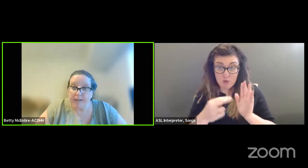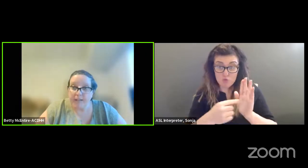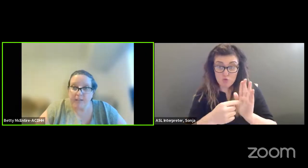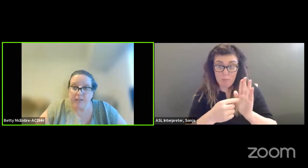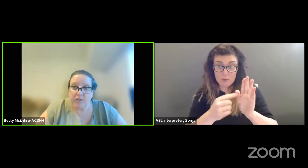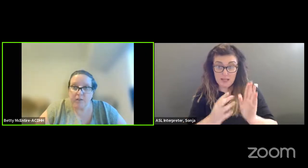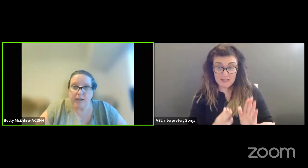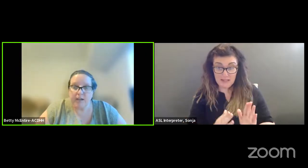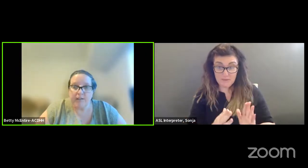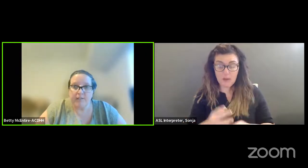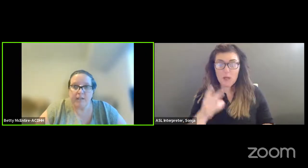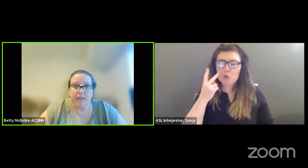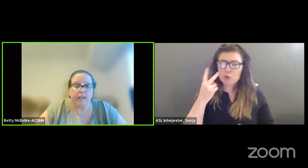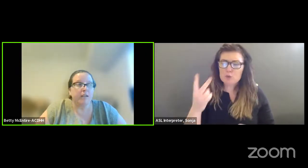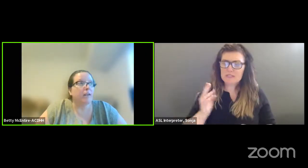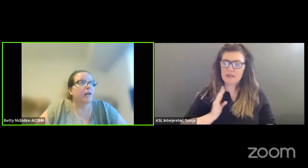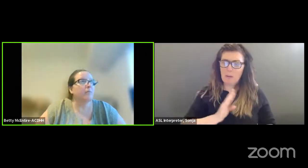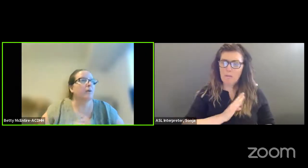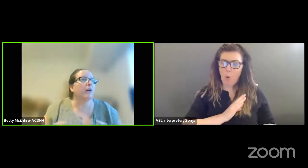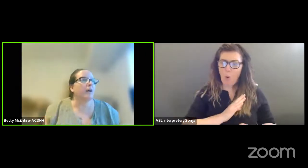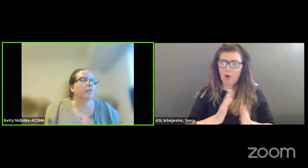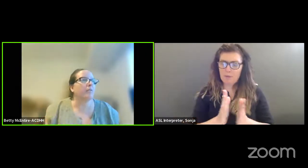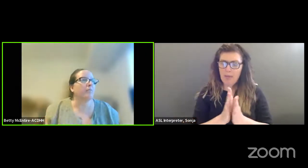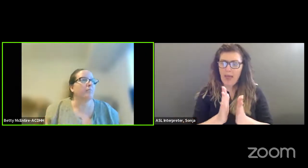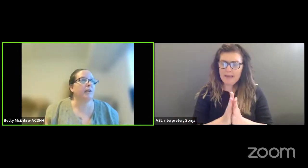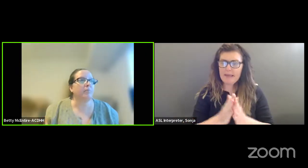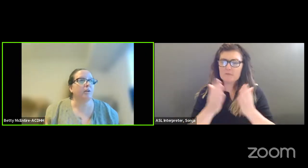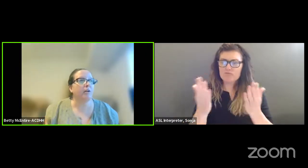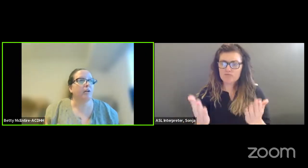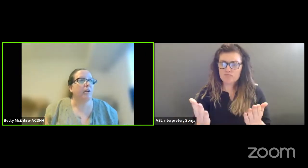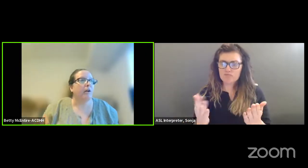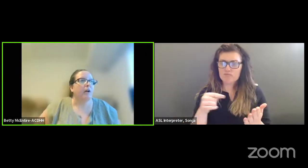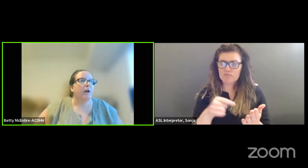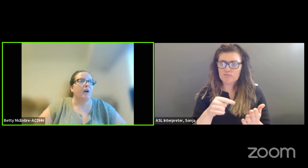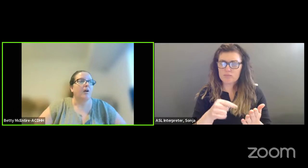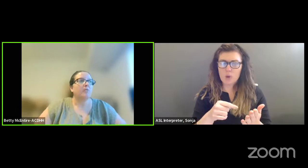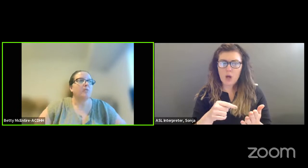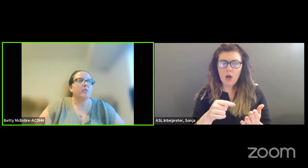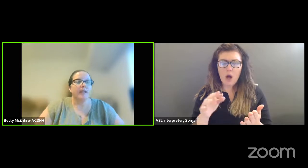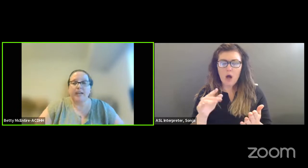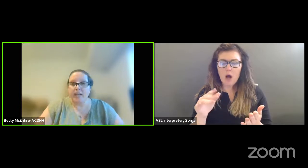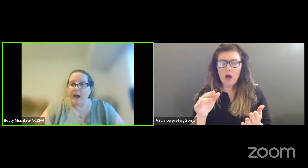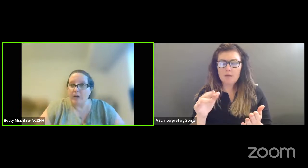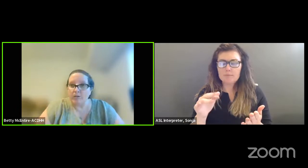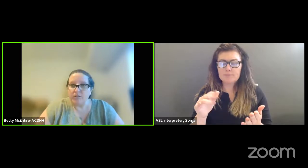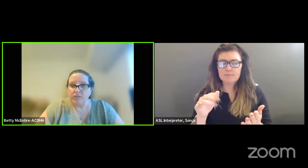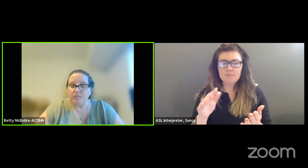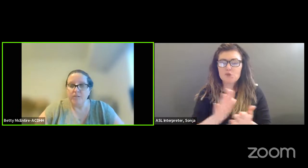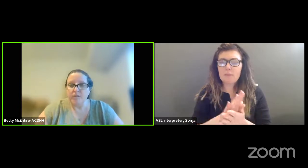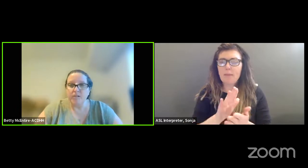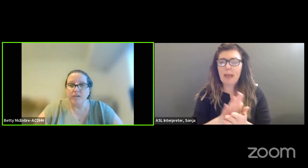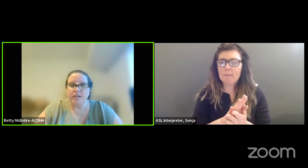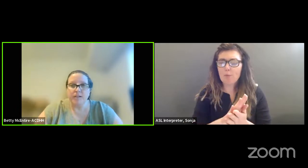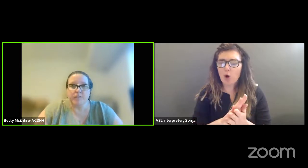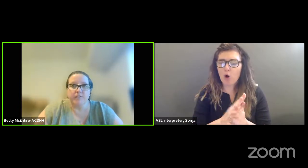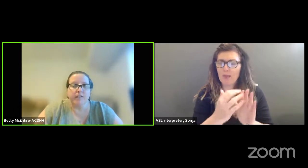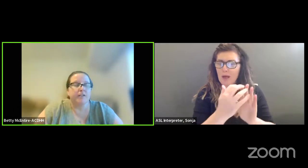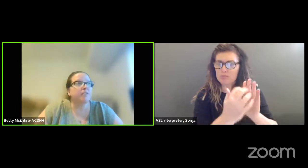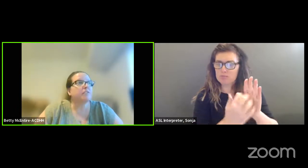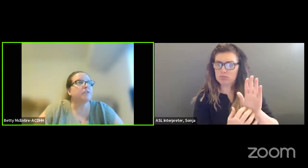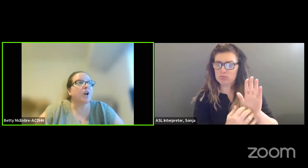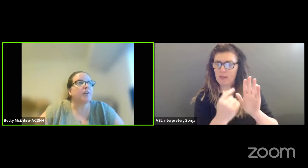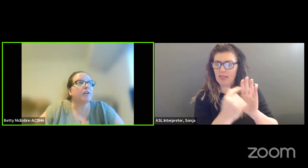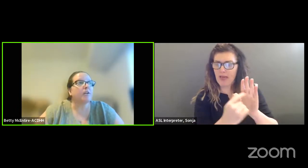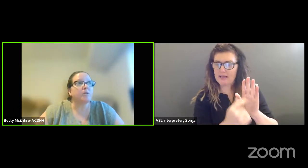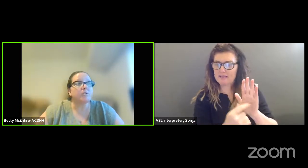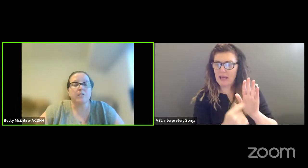board packet, you have a paper laying out the